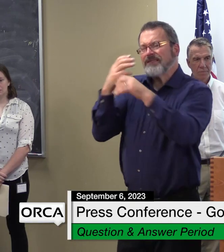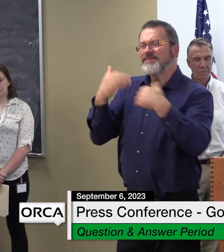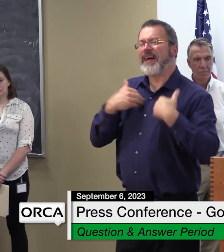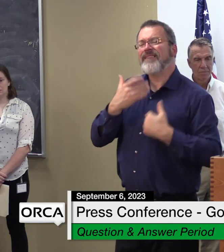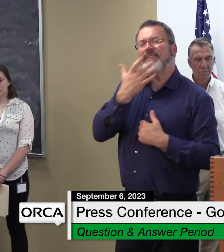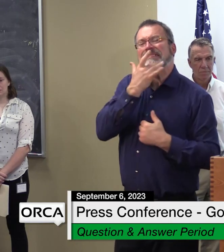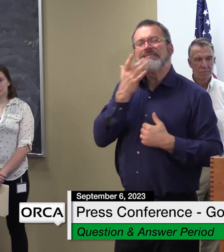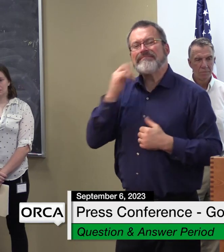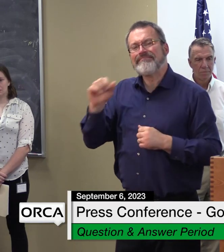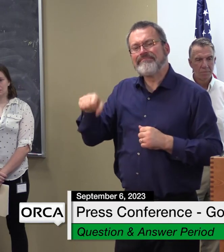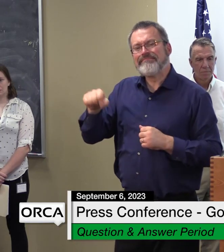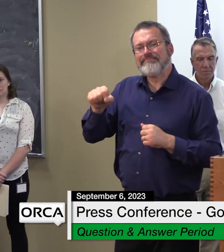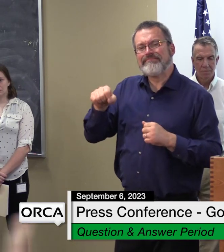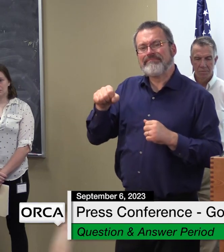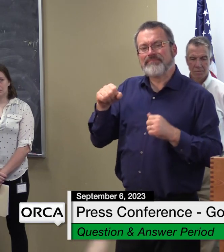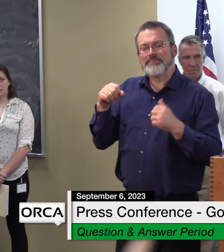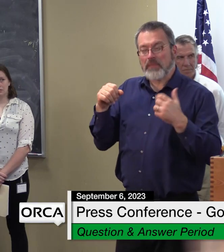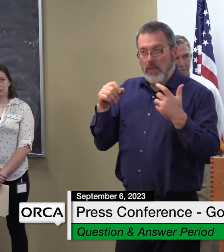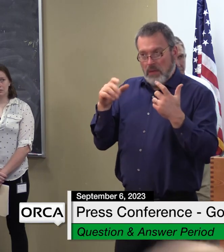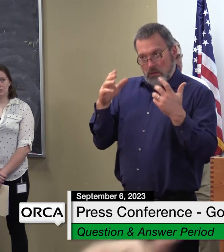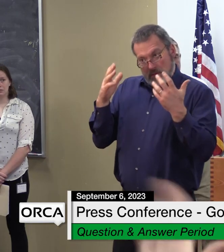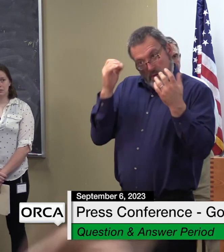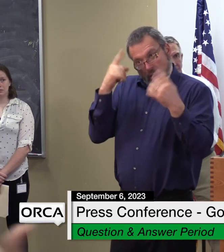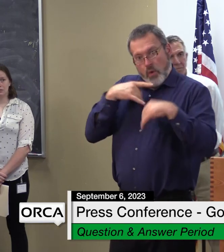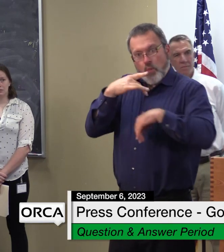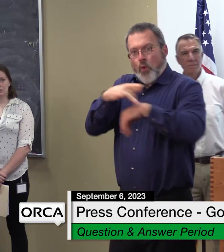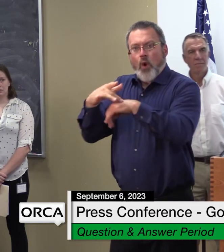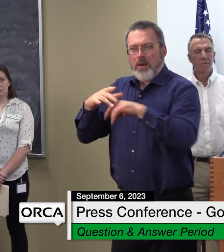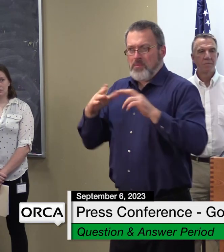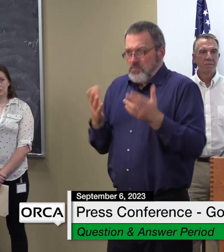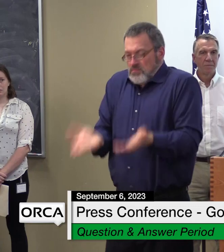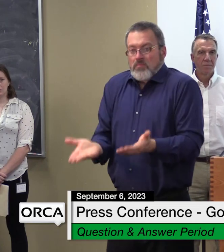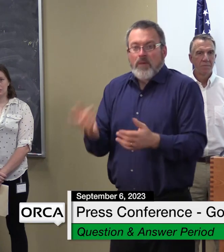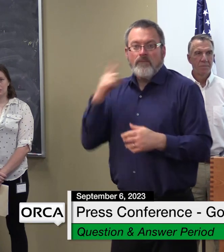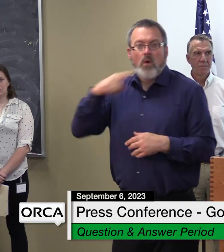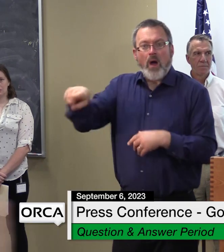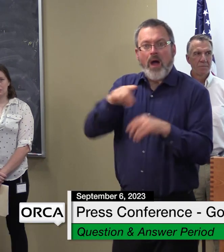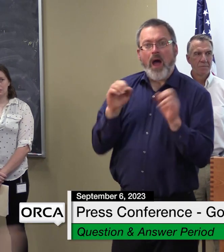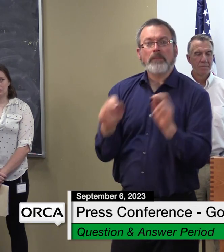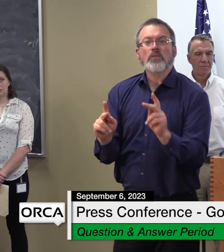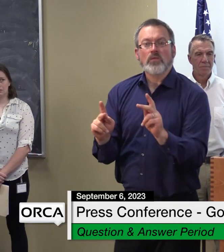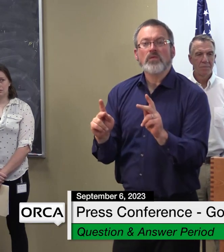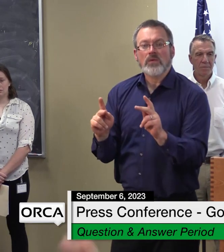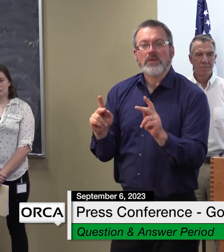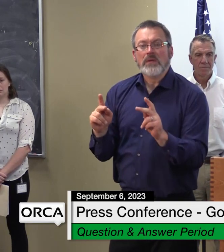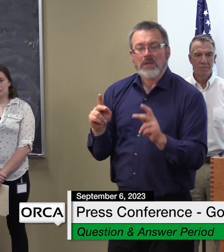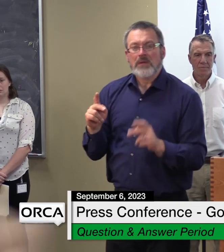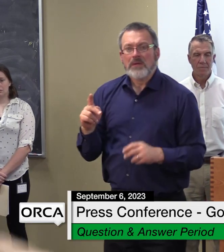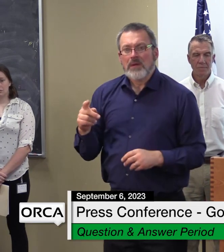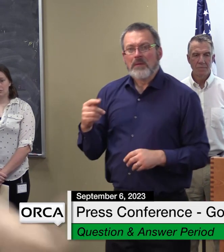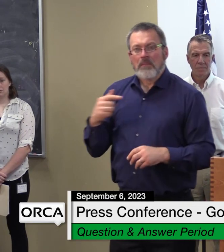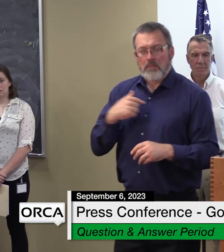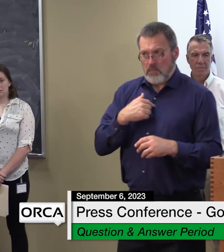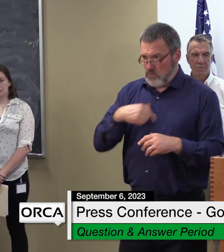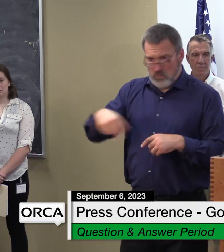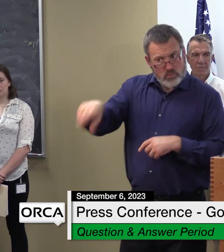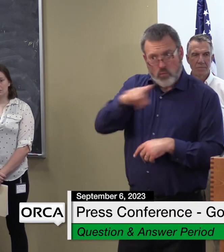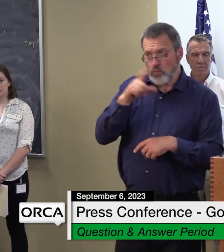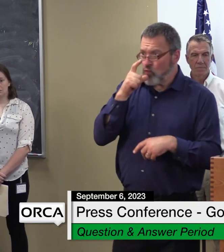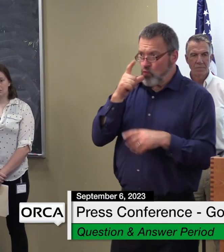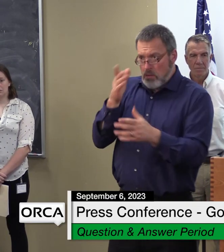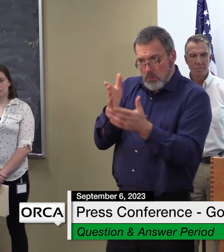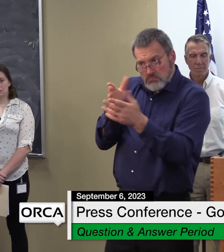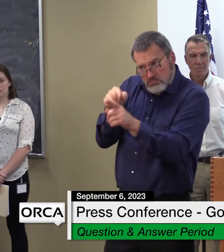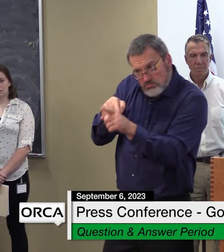this opportunity to implore young people and college graduates to be considering coming into the mental health field. The vacancy rates